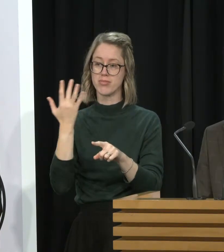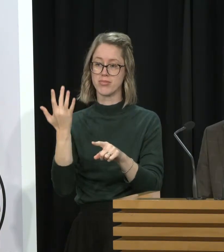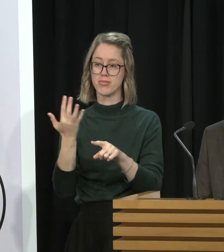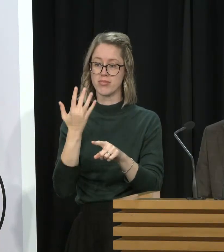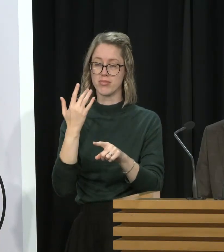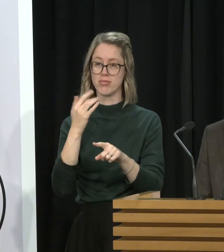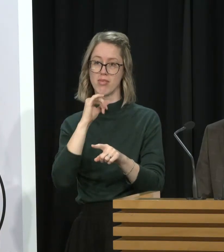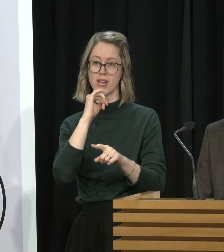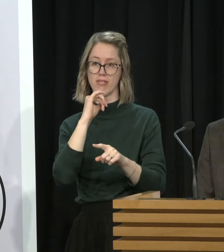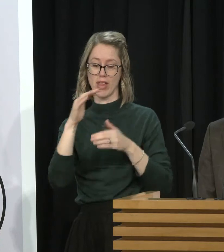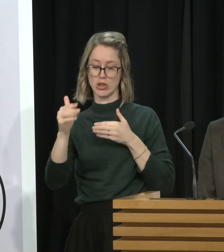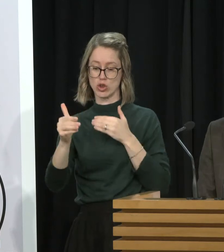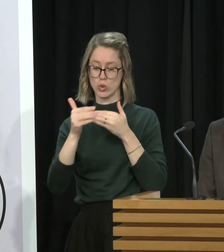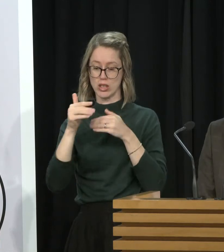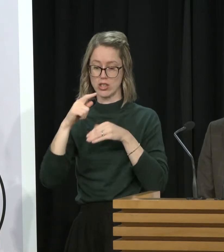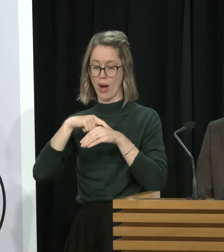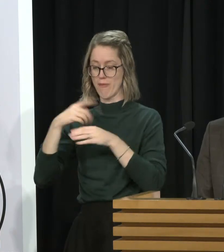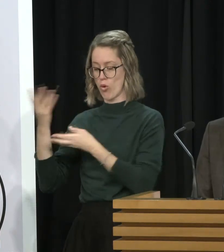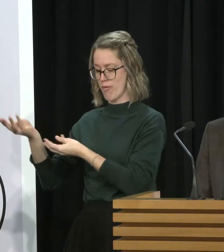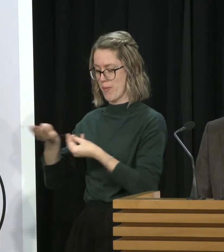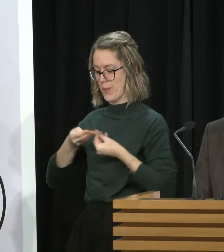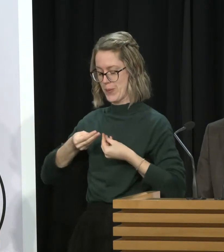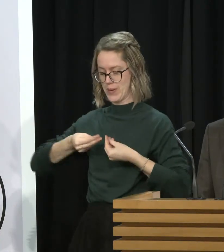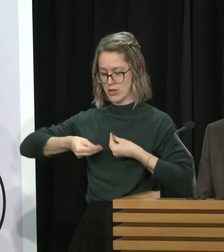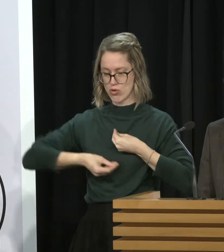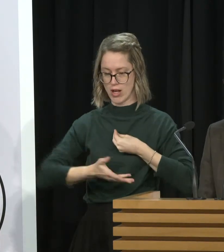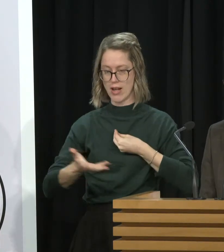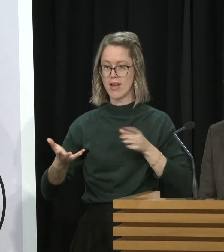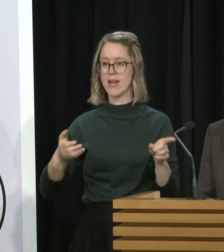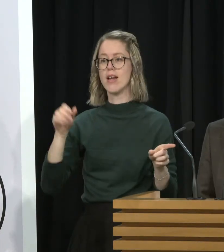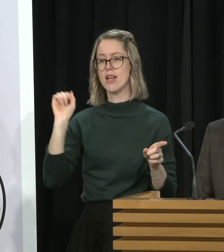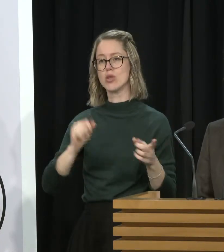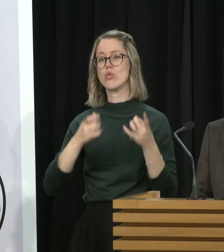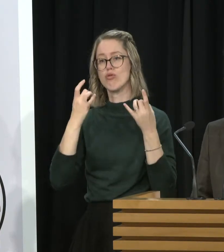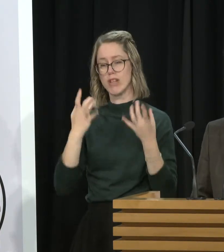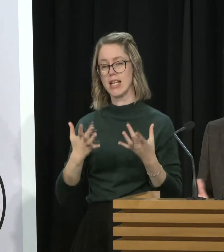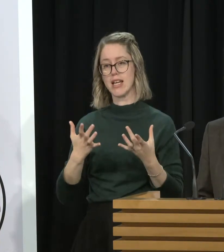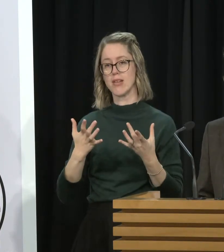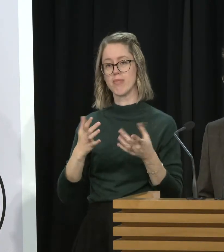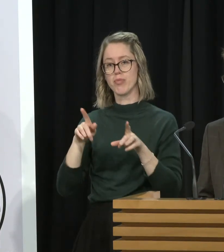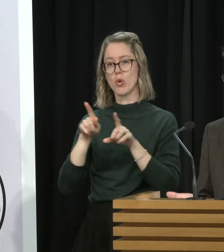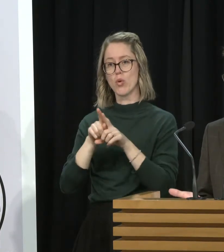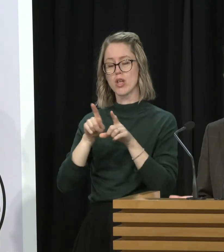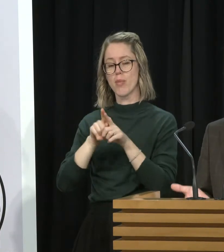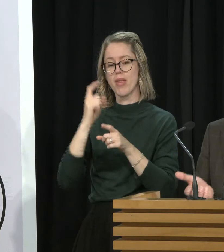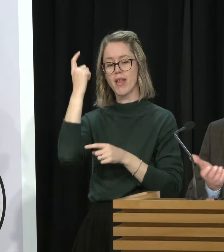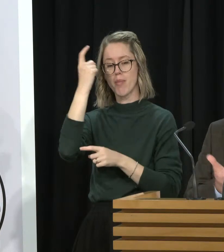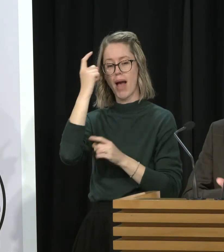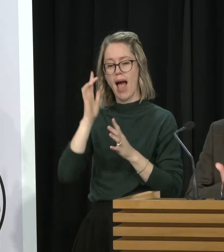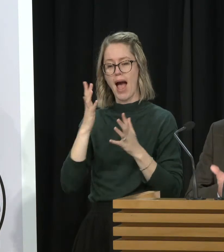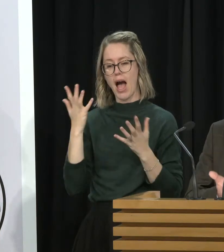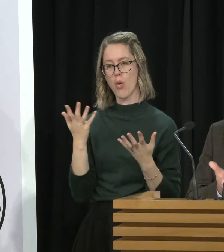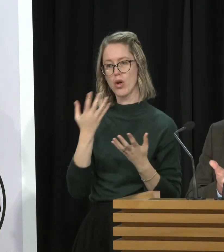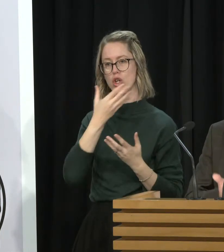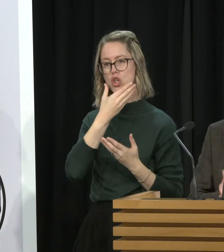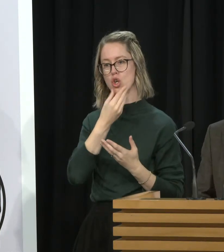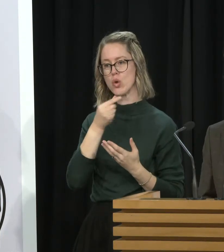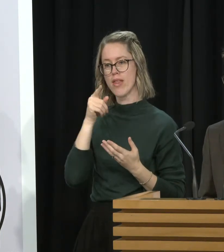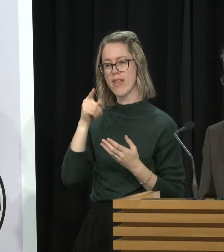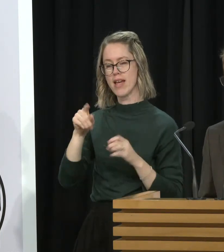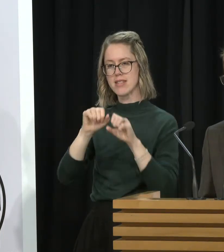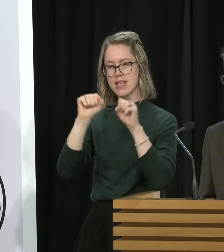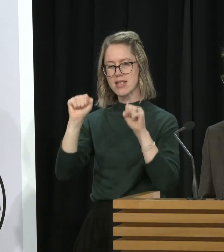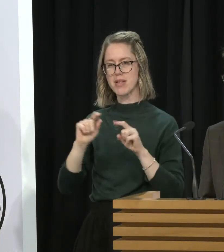meet that shorter window? Yes, we're geared up and ready to go, and also we've put some thought into how we might use that